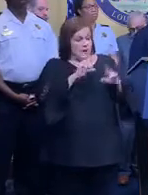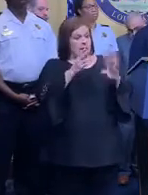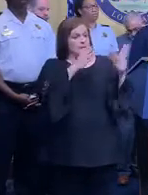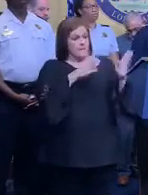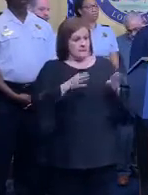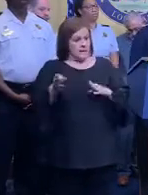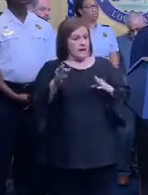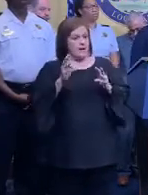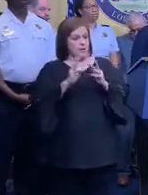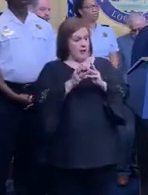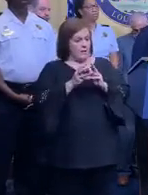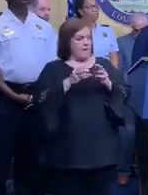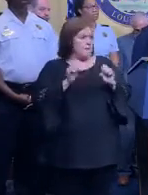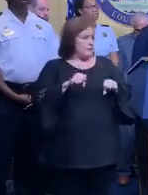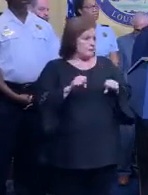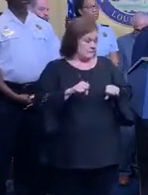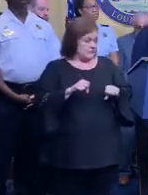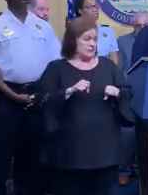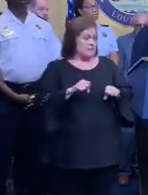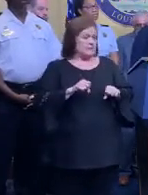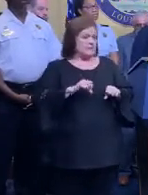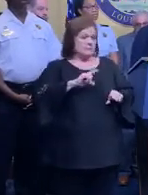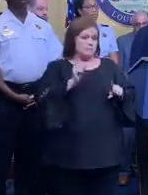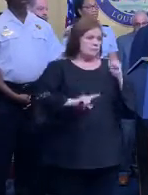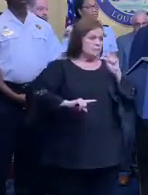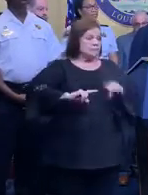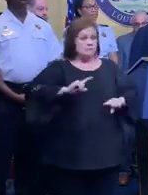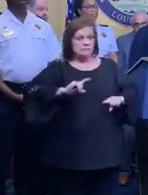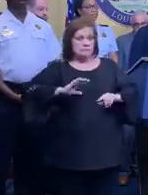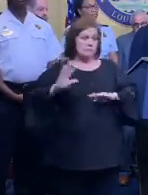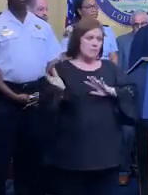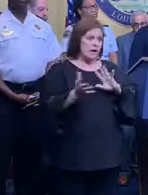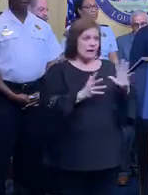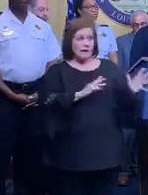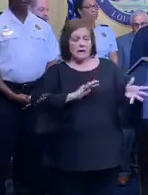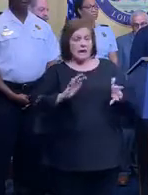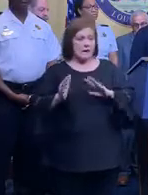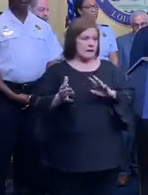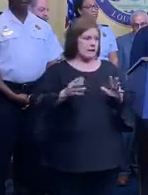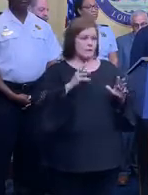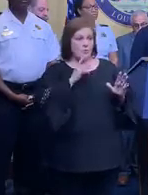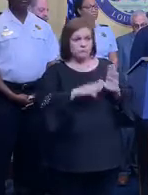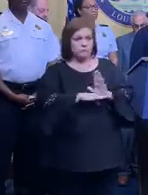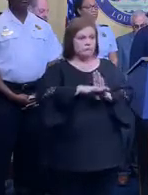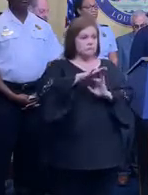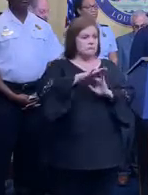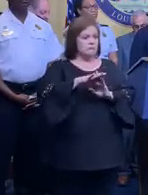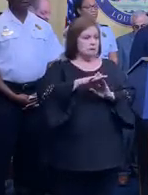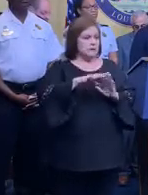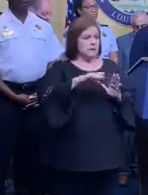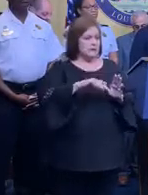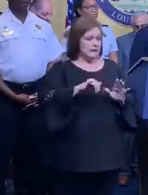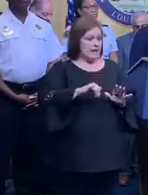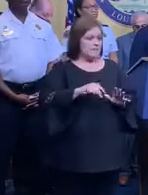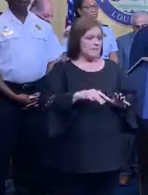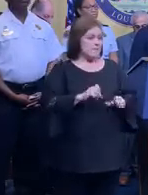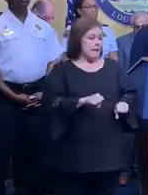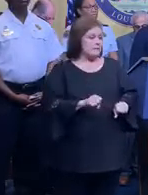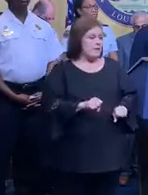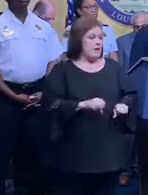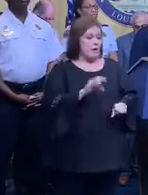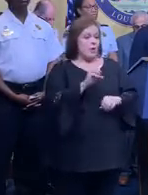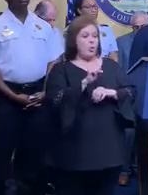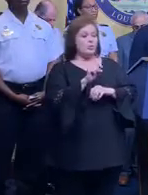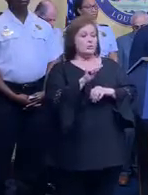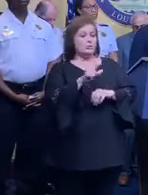weather system could bring severe thunderstorms, strong winds, heavy rains, high tides, coastal flooding to the state that could impact the city of